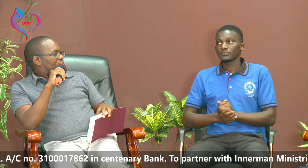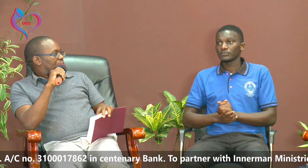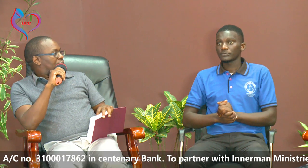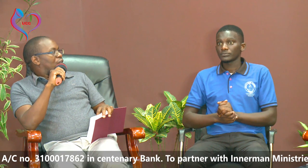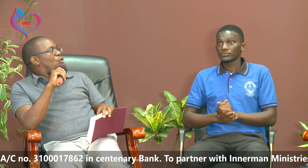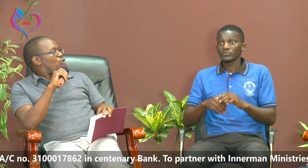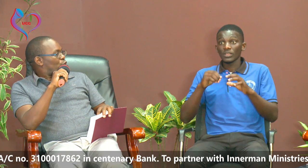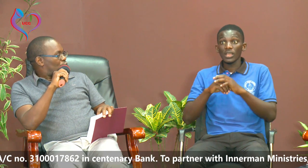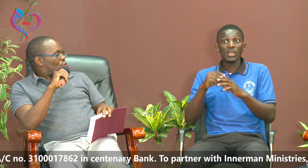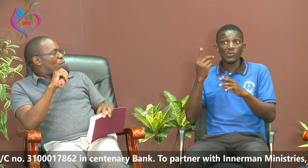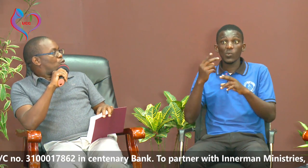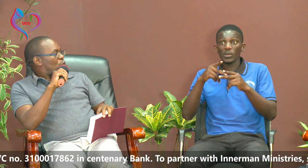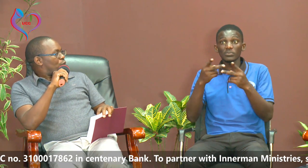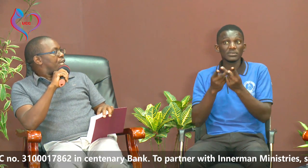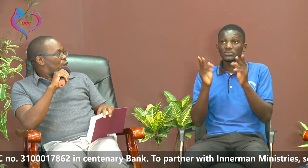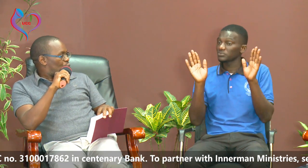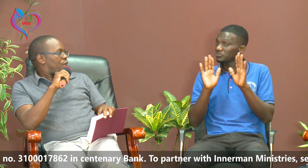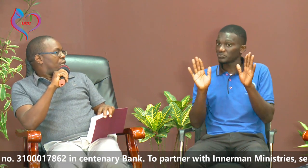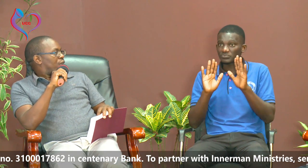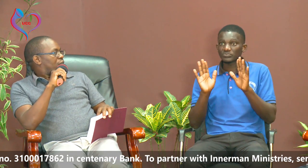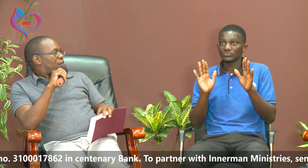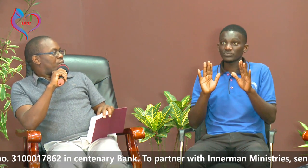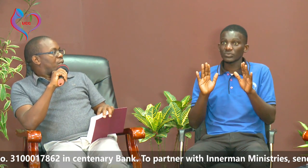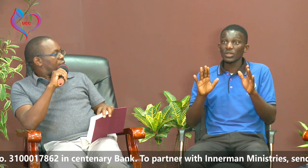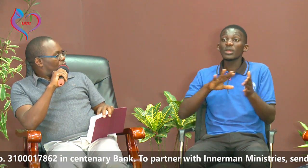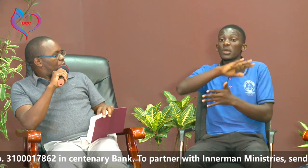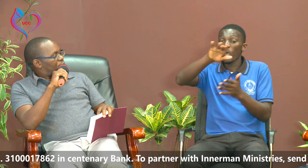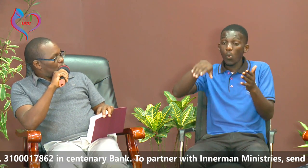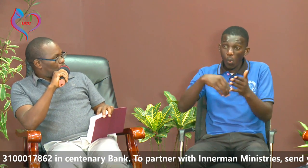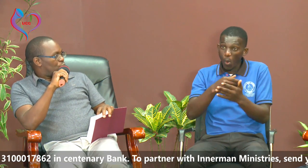It is the whole you. Omuntu womunda yegwe. Katibine bidako vyo nabi intubio.